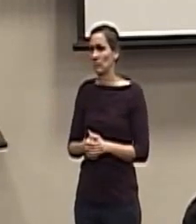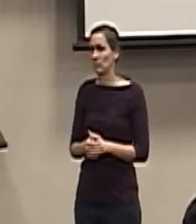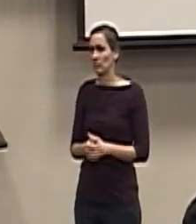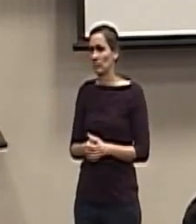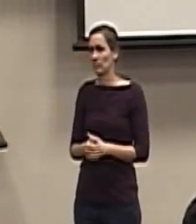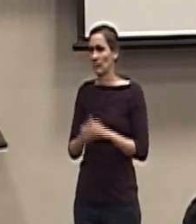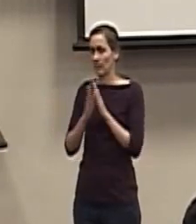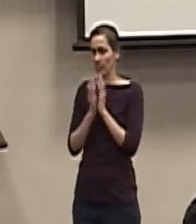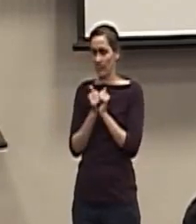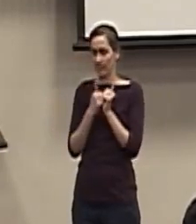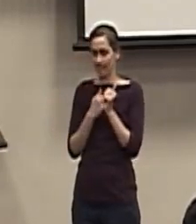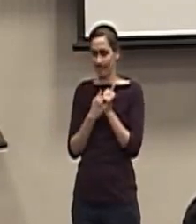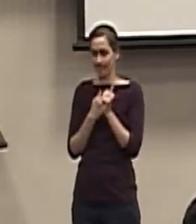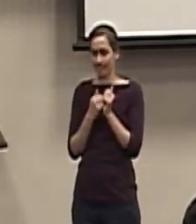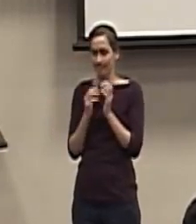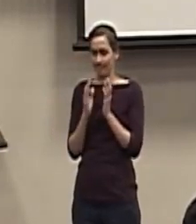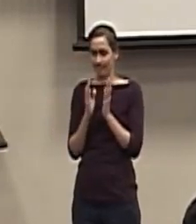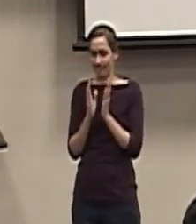Pray with me.